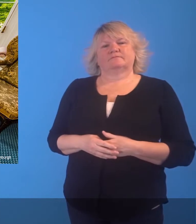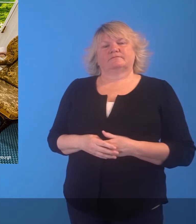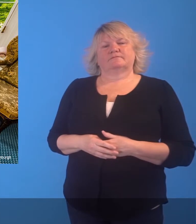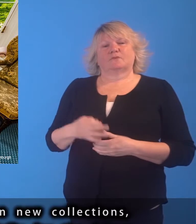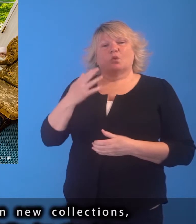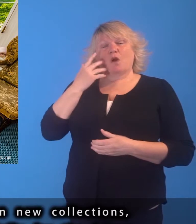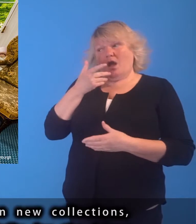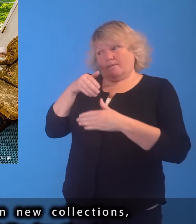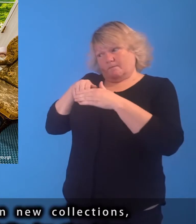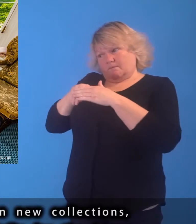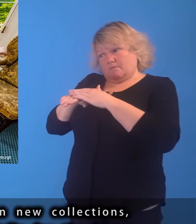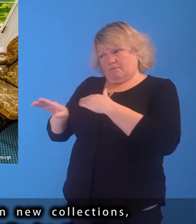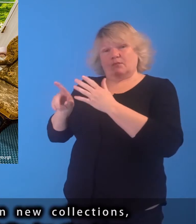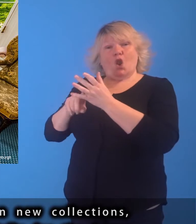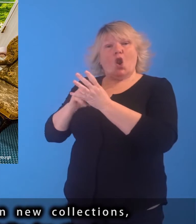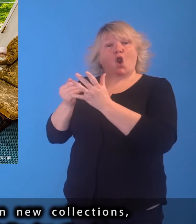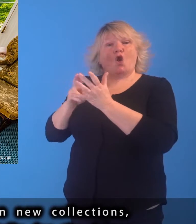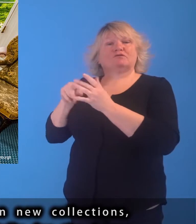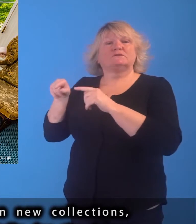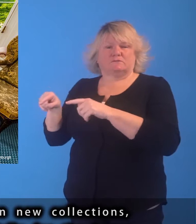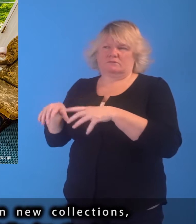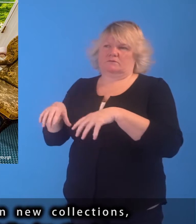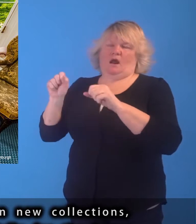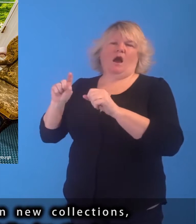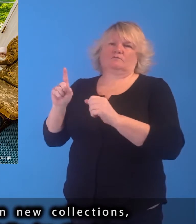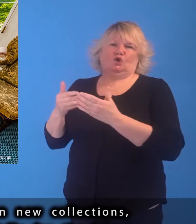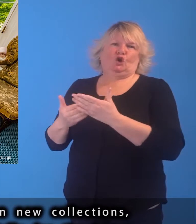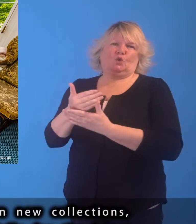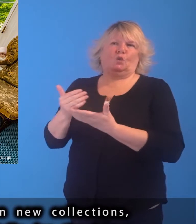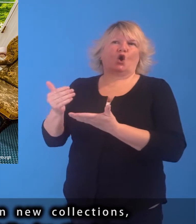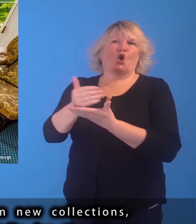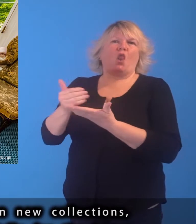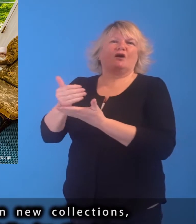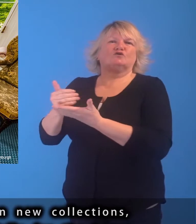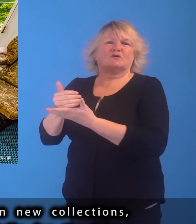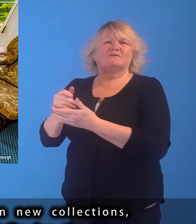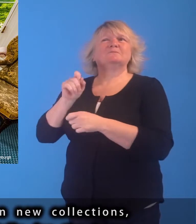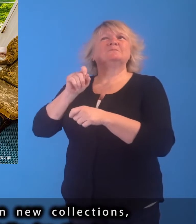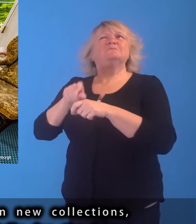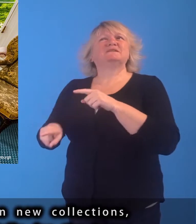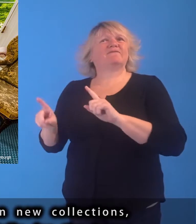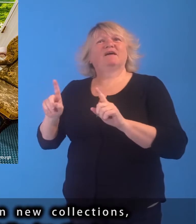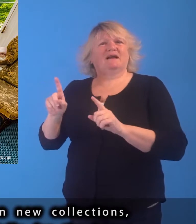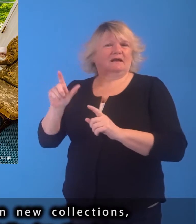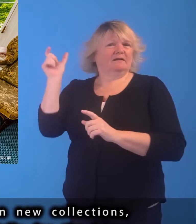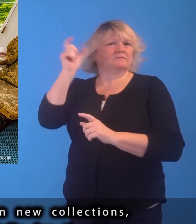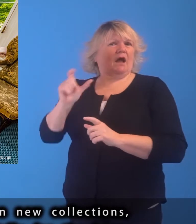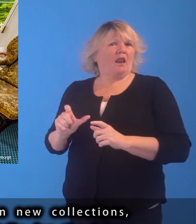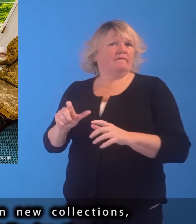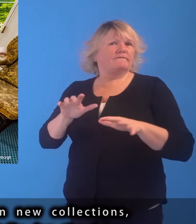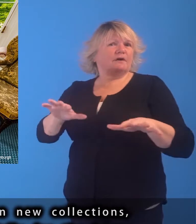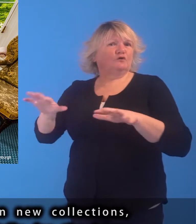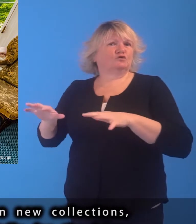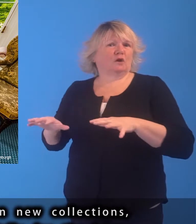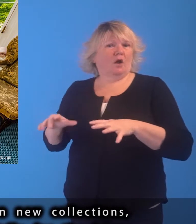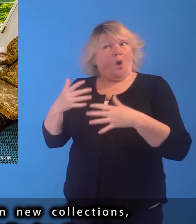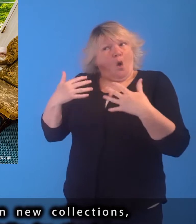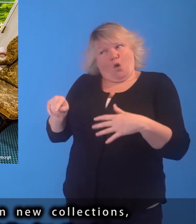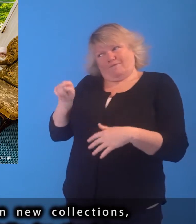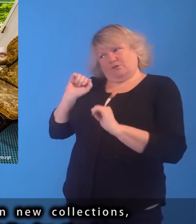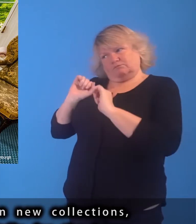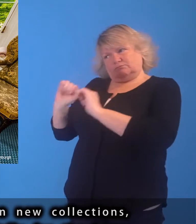to Lauriston. Once they had moved in, they began new collections, particularly of